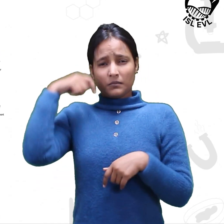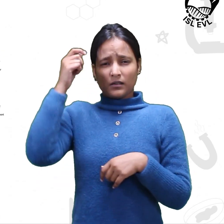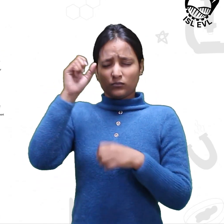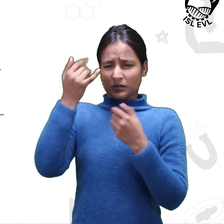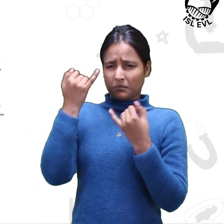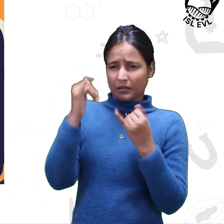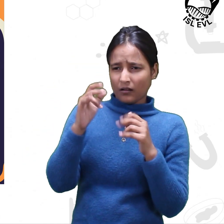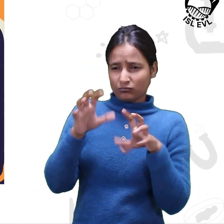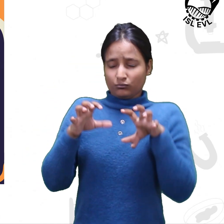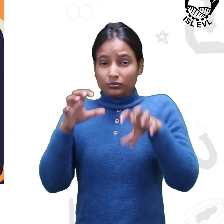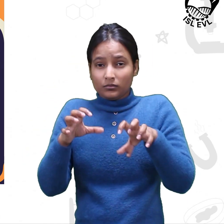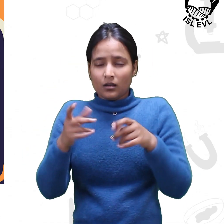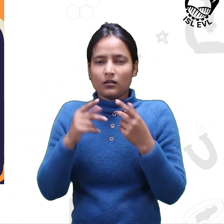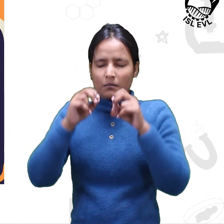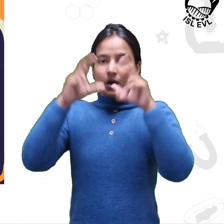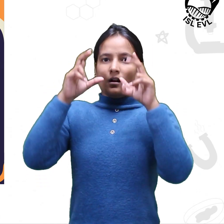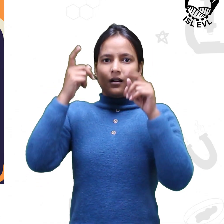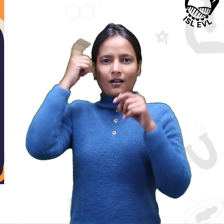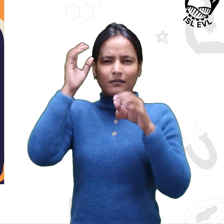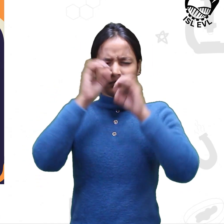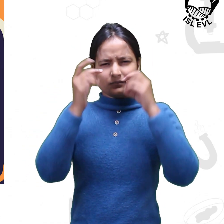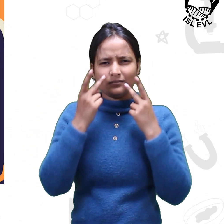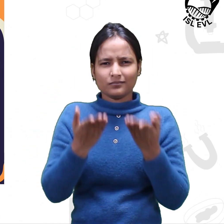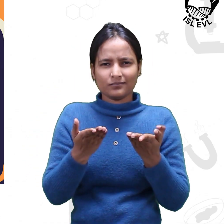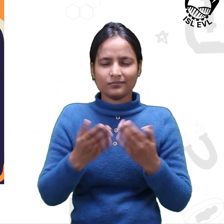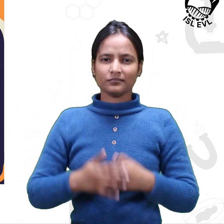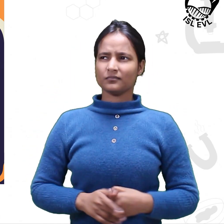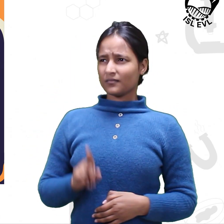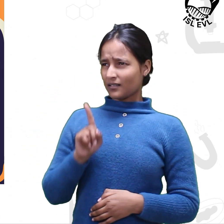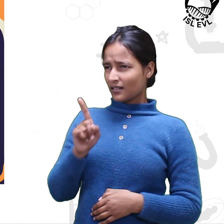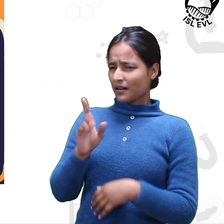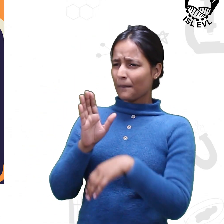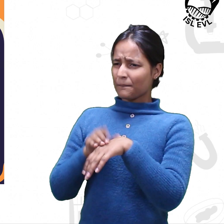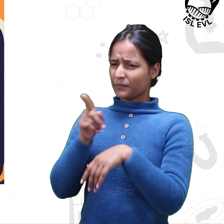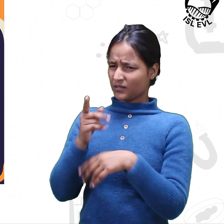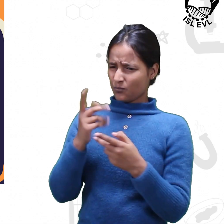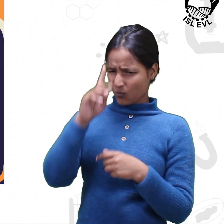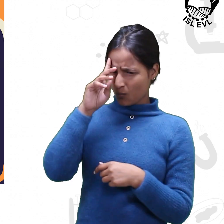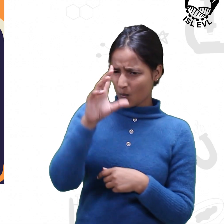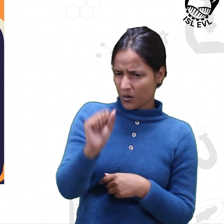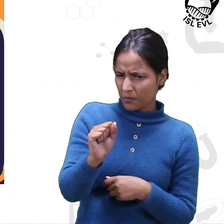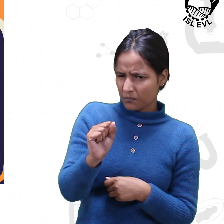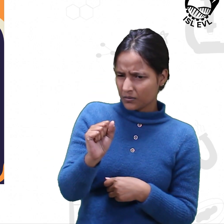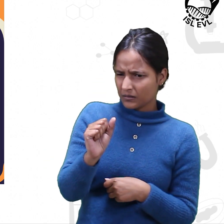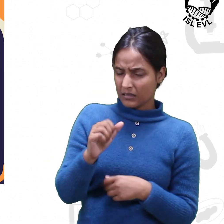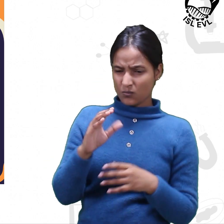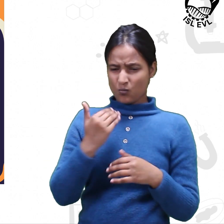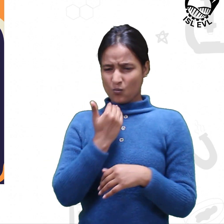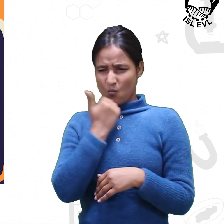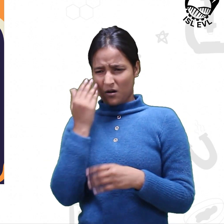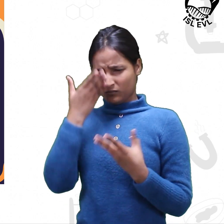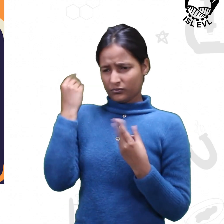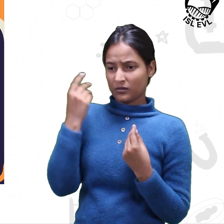to right. But wait, is it possible that we only remember the bizarre dreams more often than the